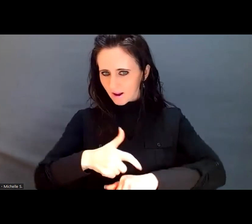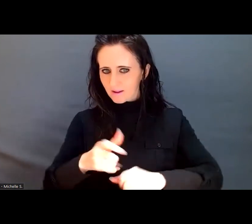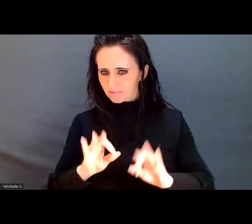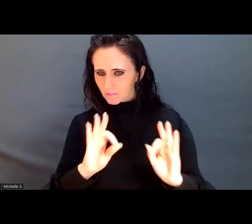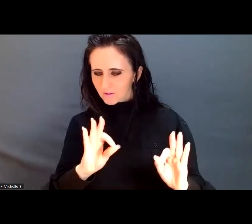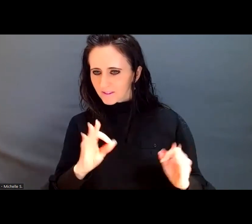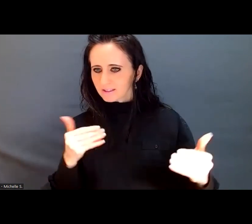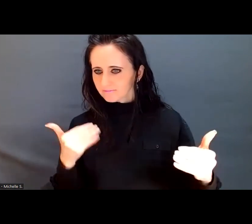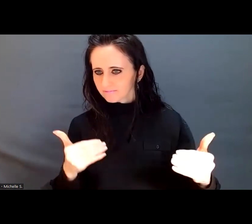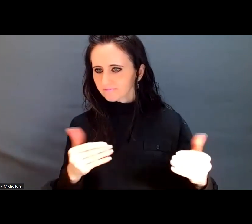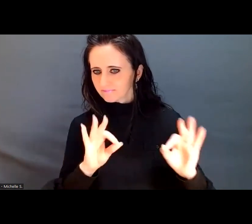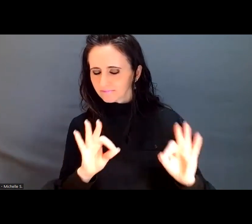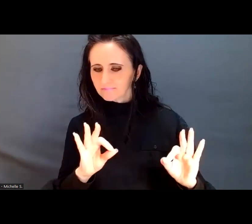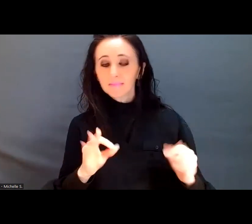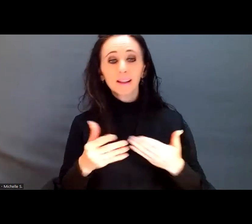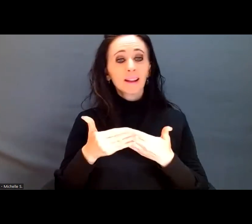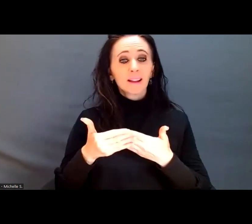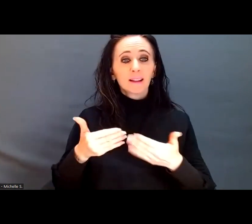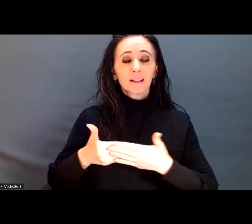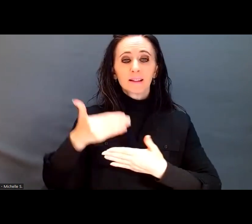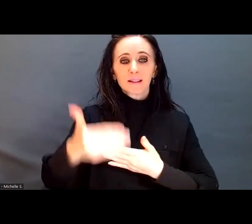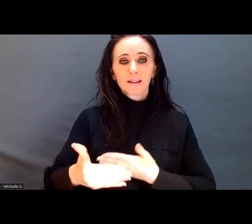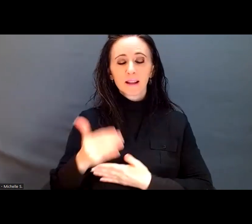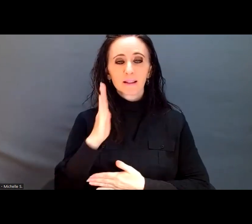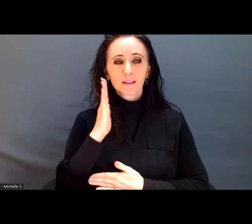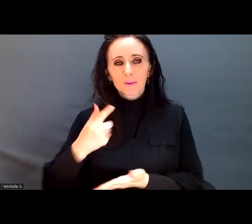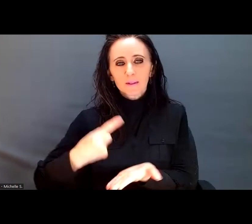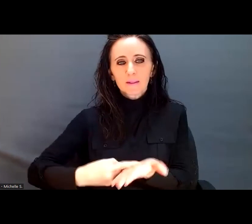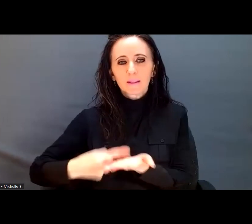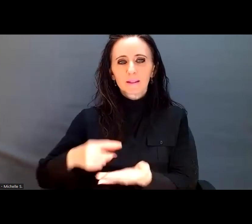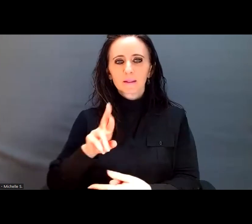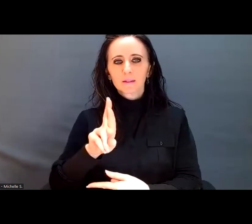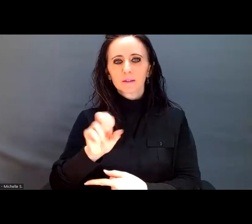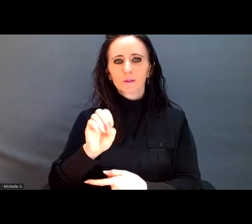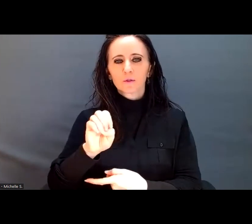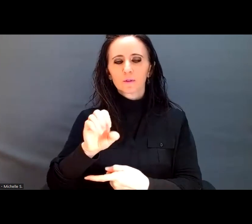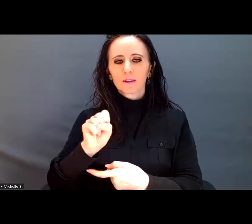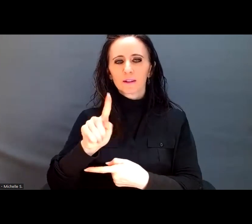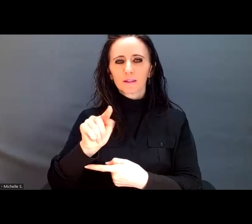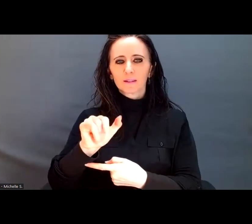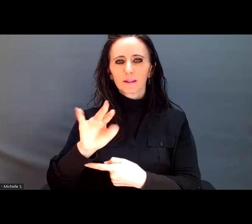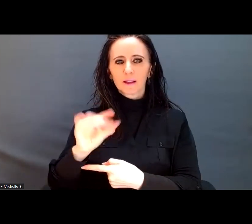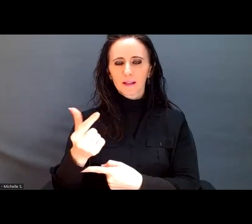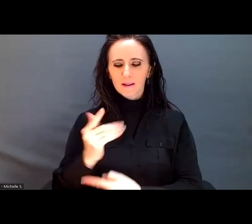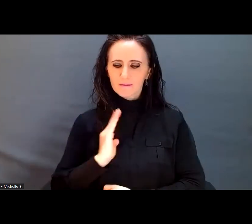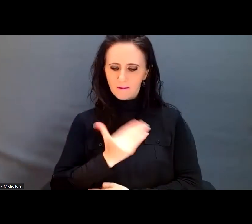Next, we're going to look at resetting our own bar for performance.